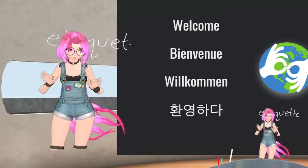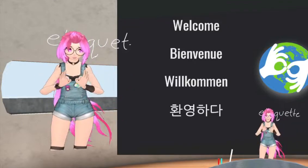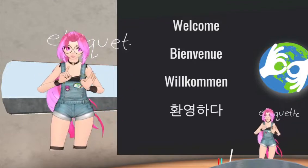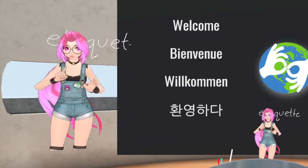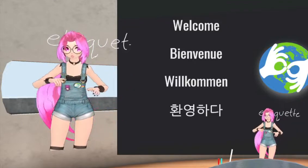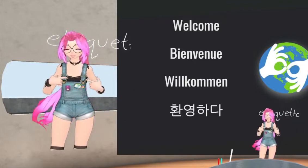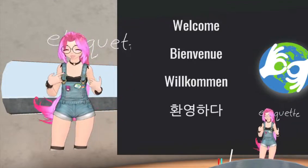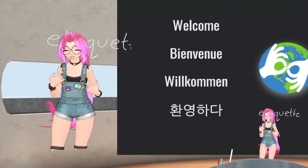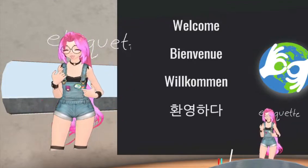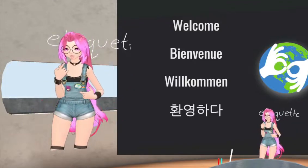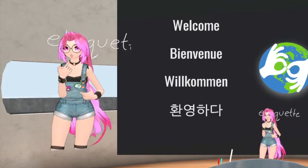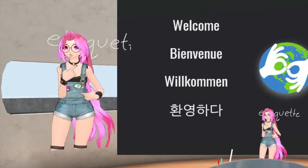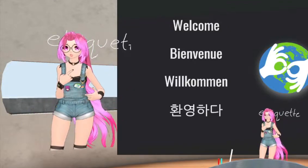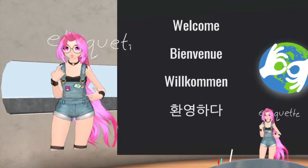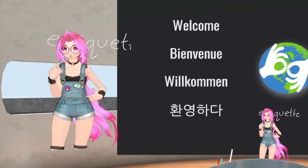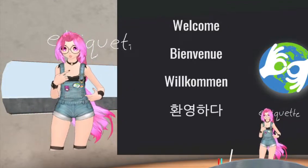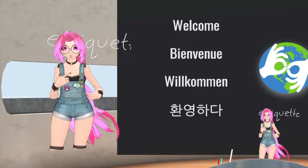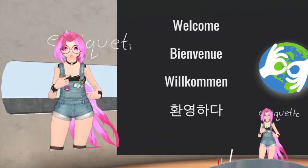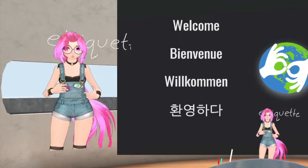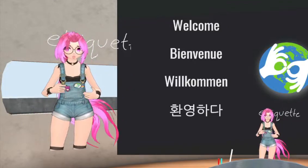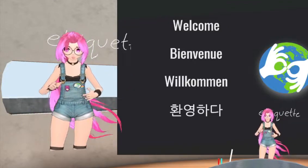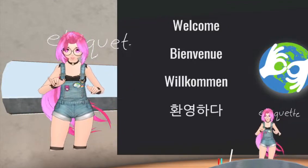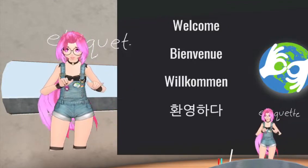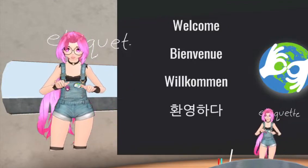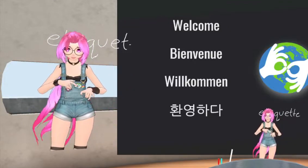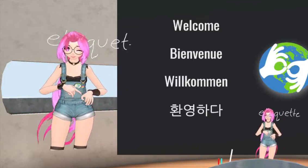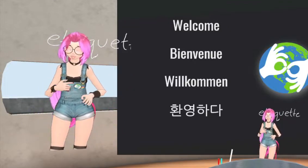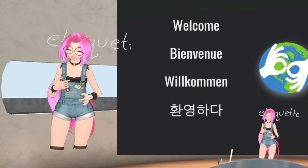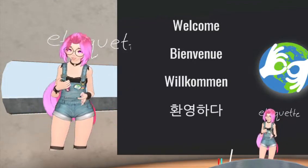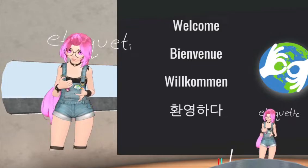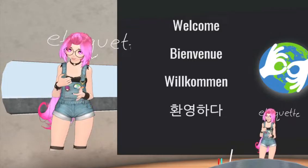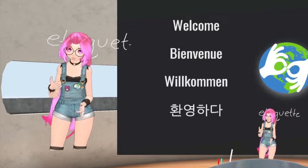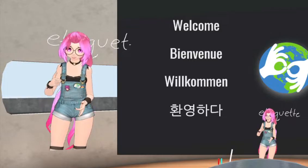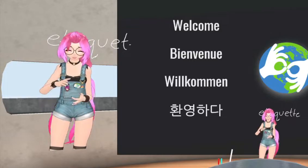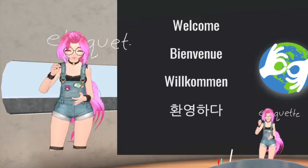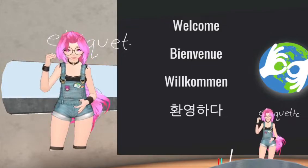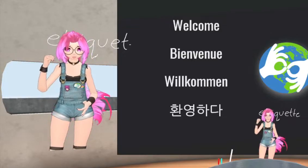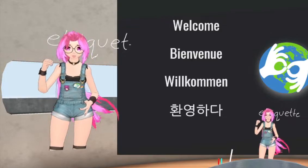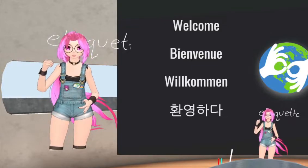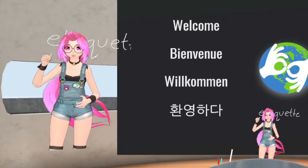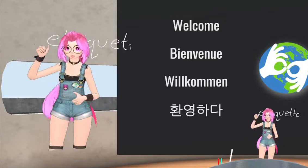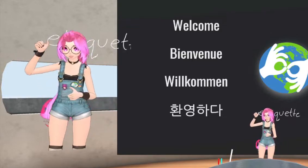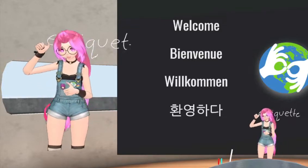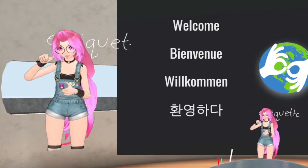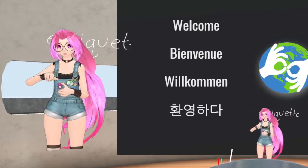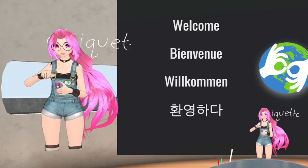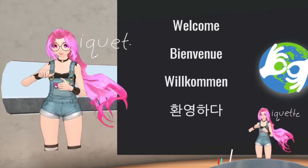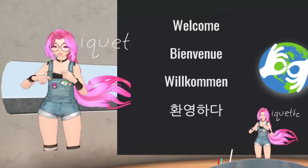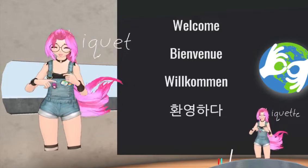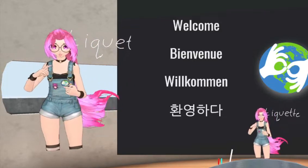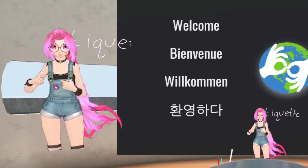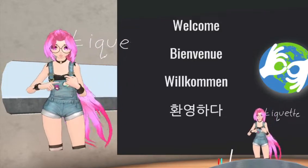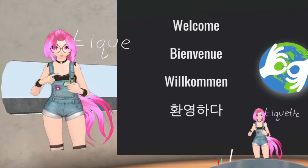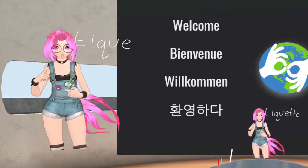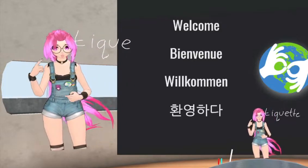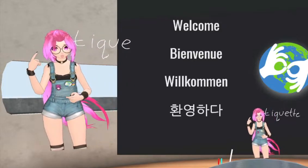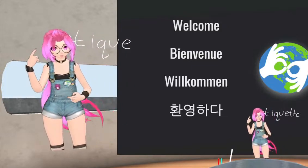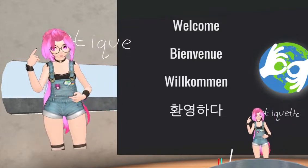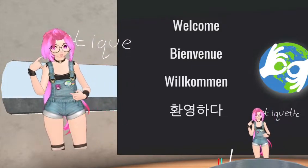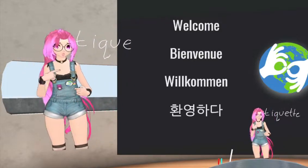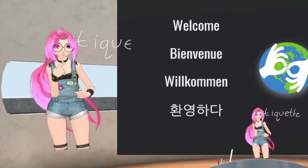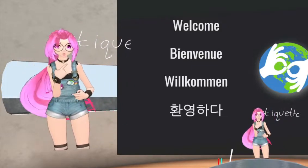in their face and interrupt them. You want to still be respectful. So maybe just on the side and waving your hand